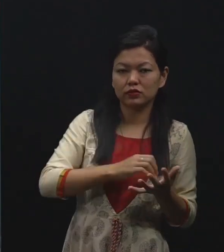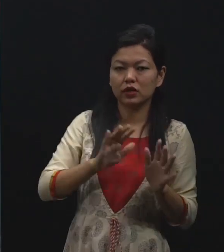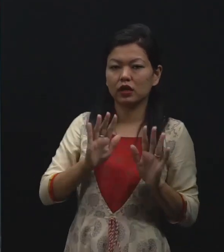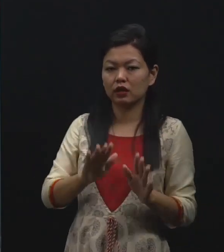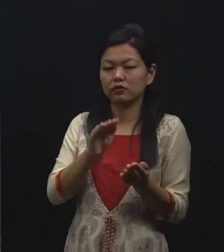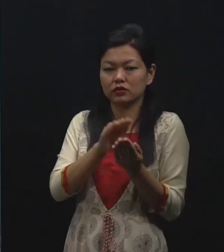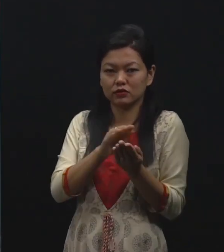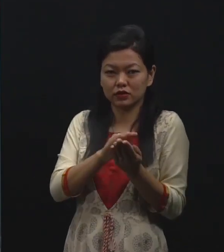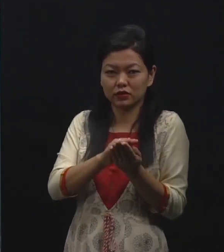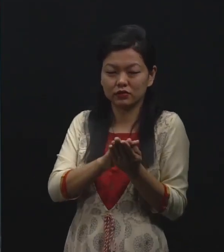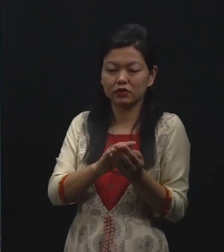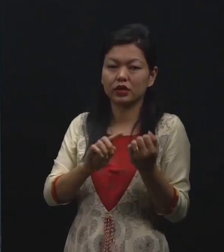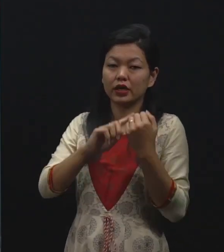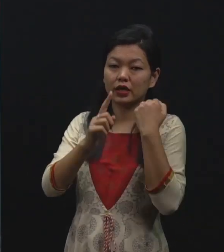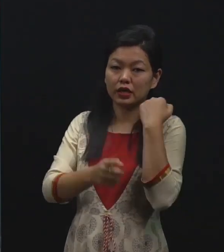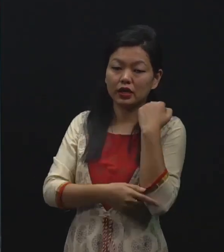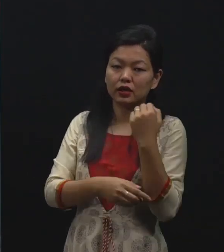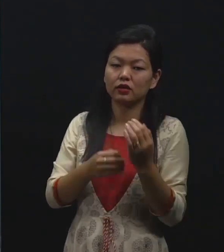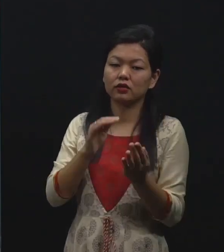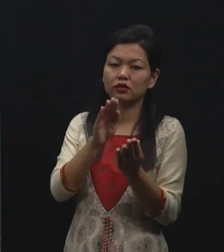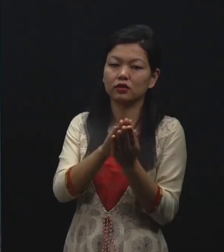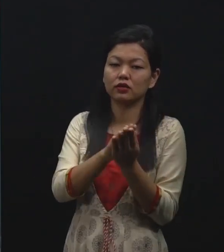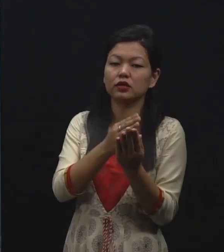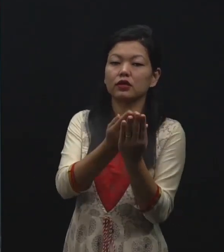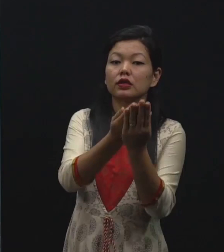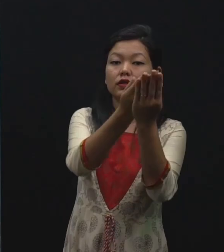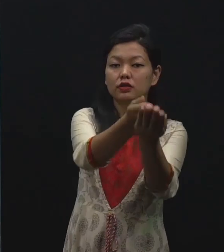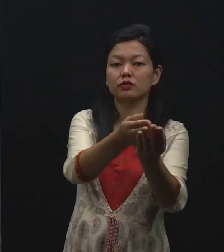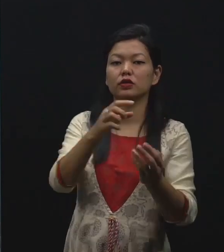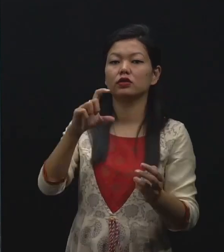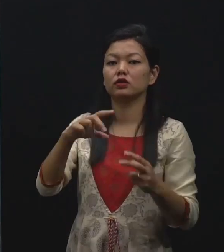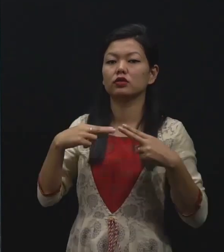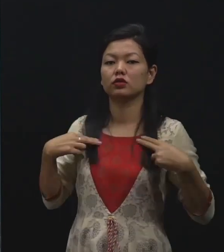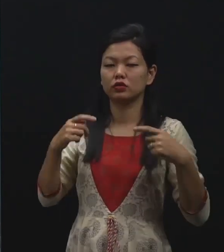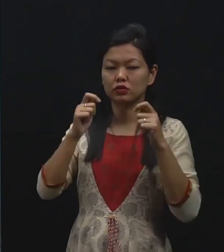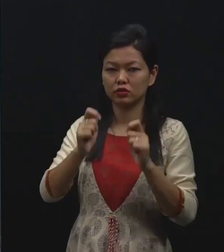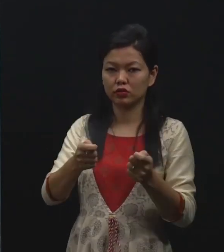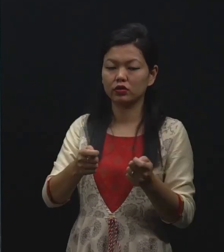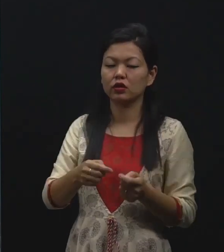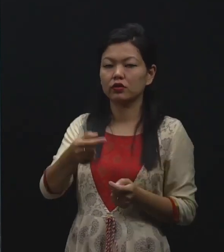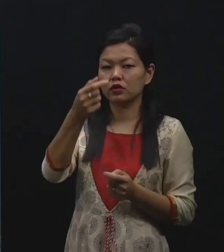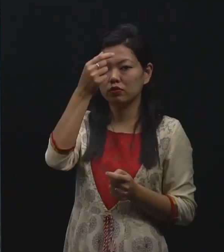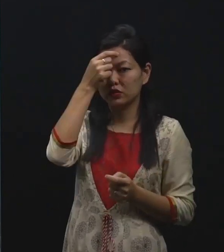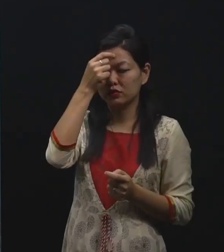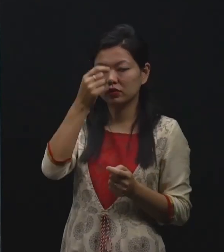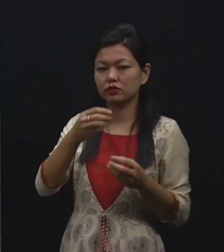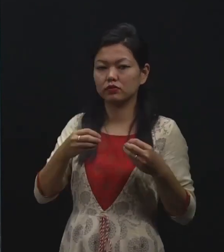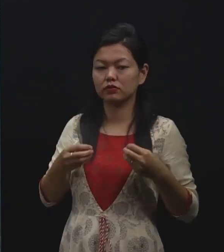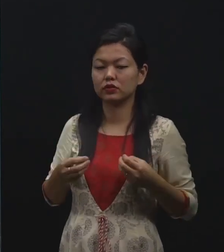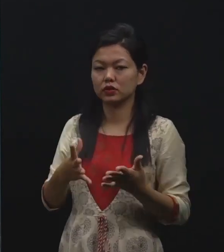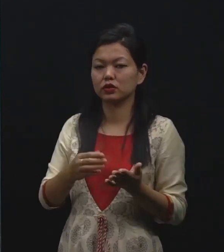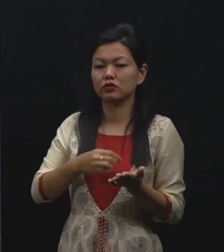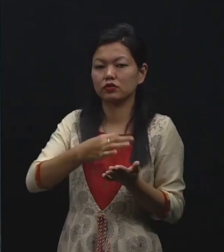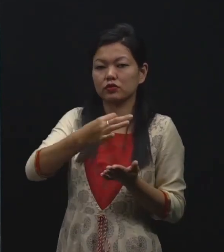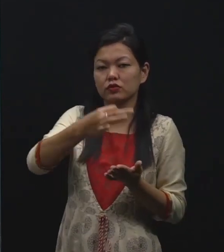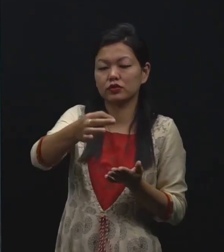They collect everything and take it to the court, all right. Then only the cases are processed, okay. Now here